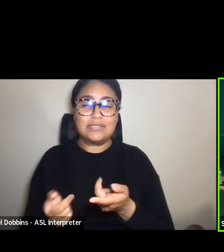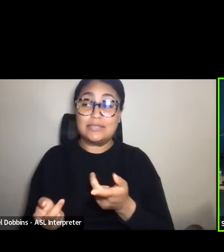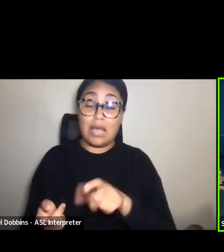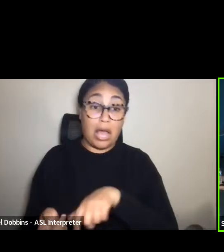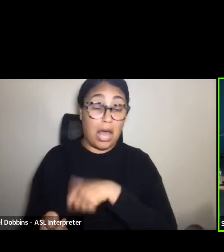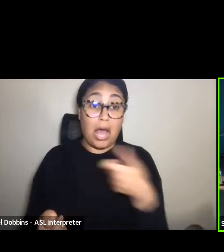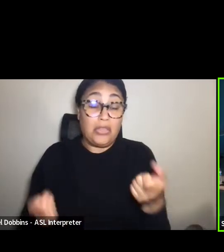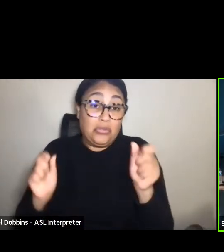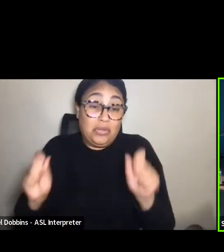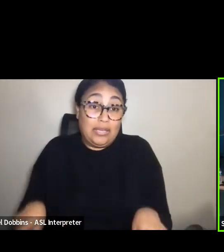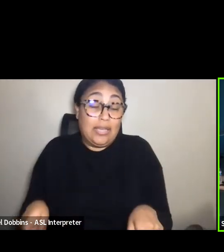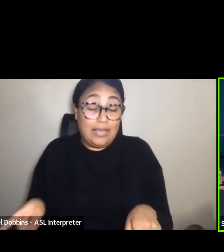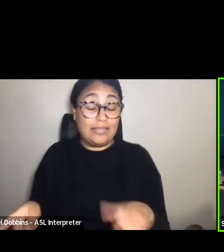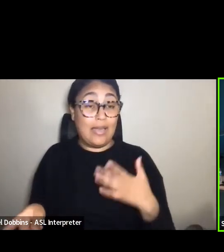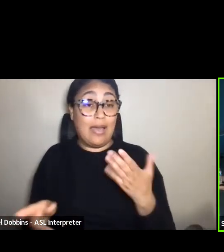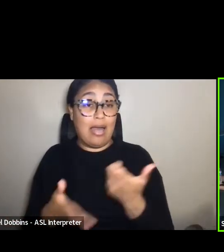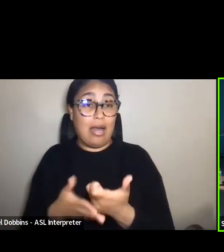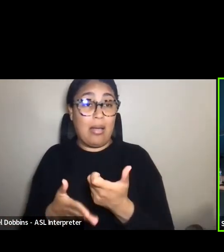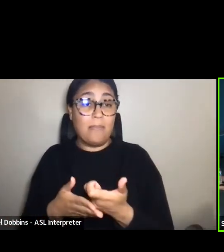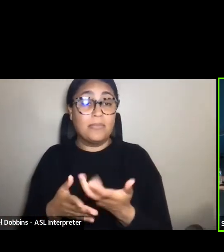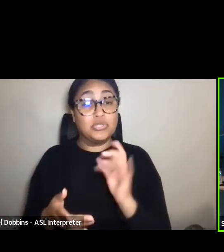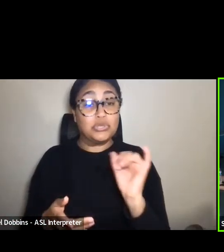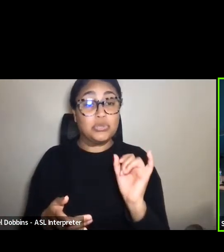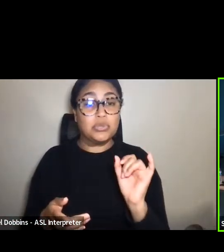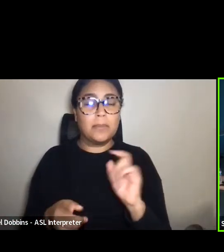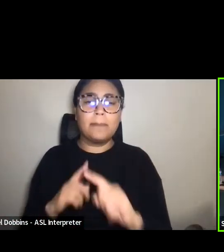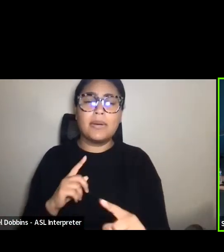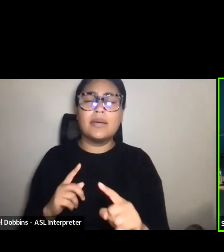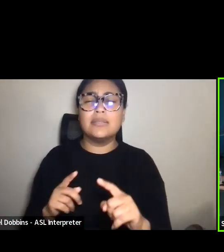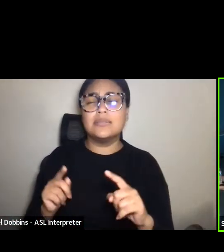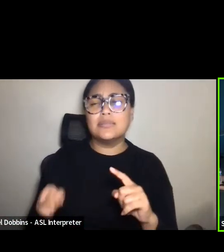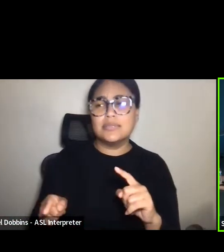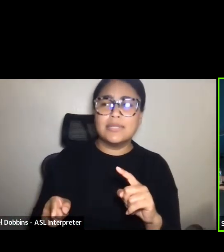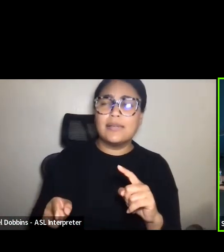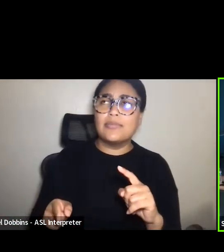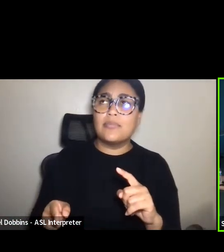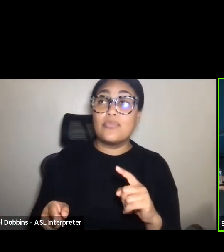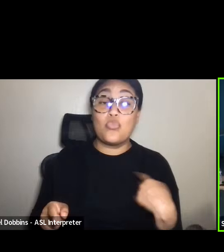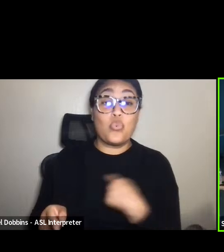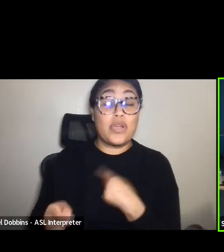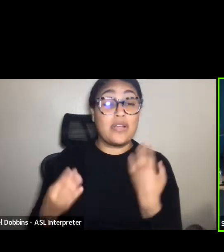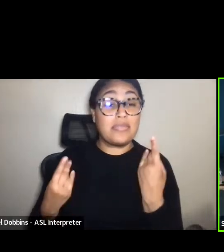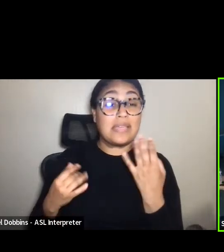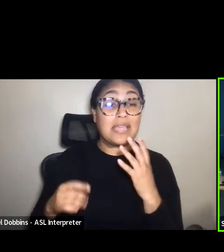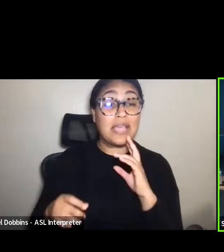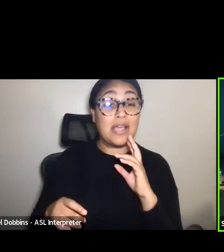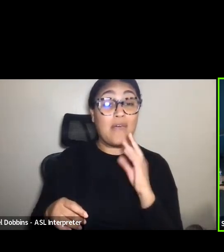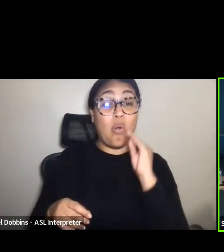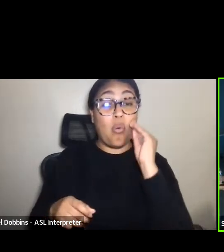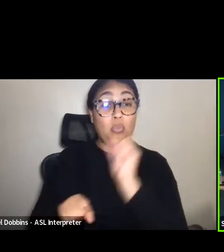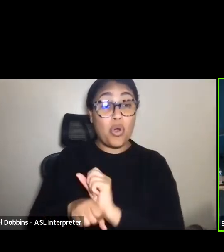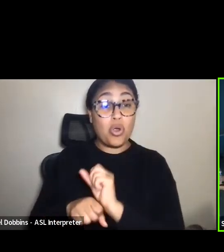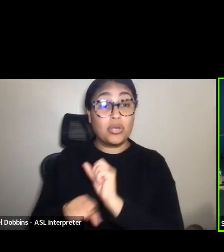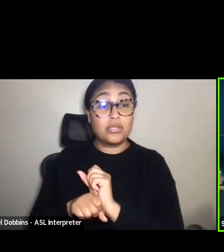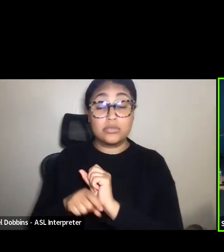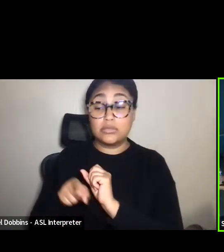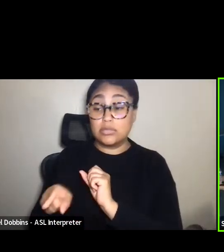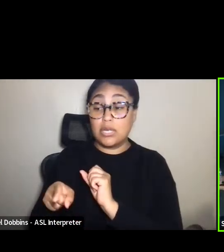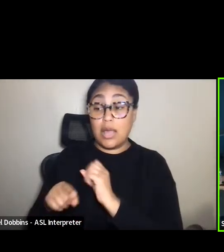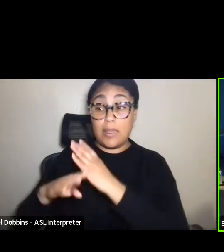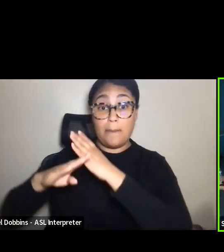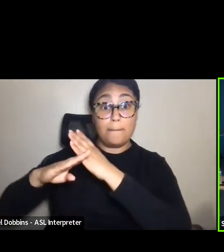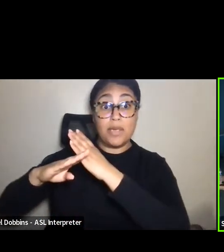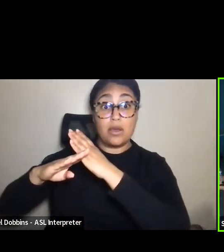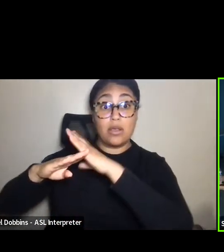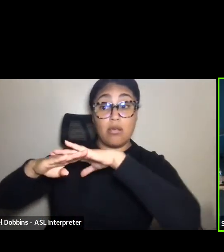that possibly, like, let's think of an assignment where we've removed the barrier,